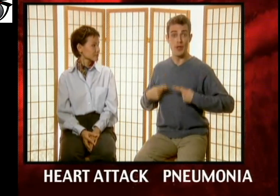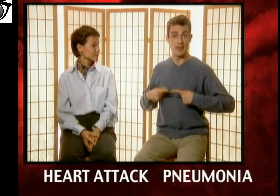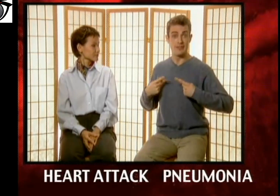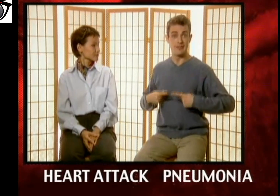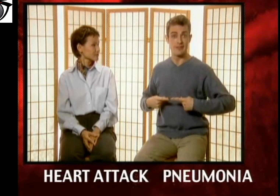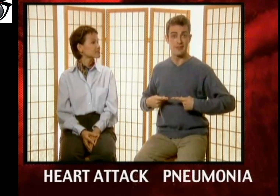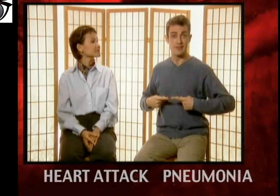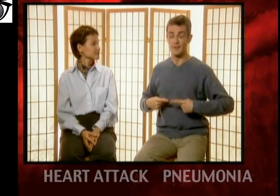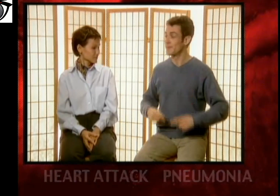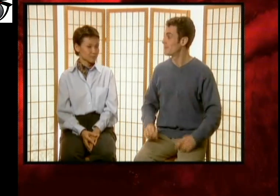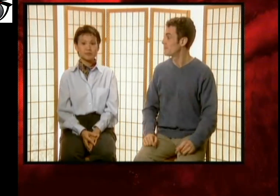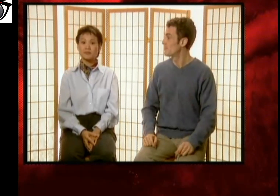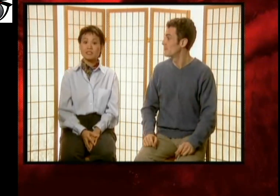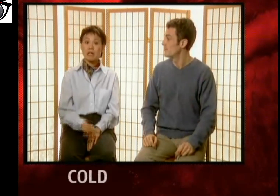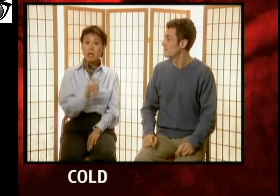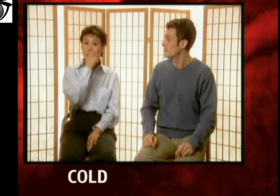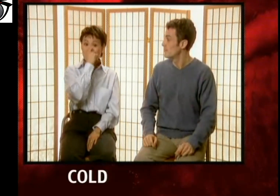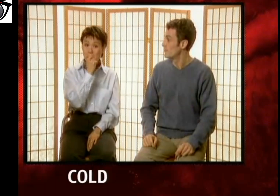pneumonia.